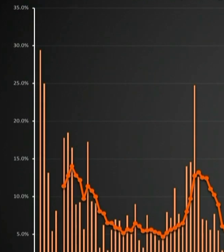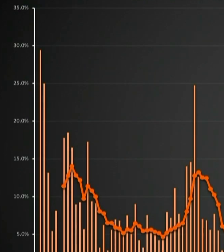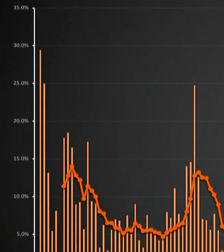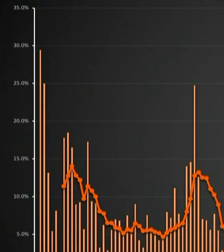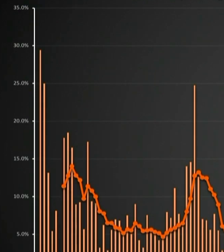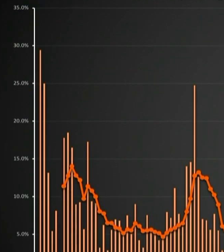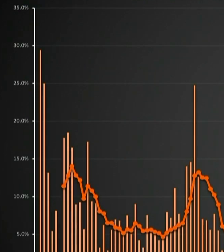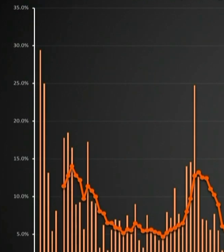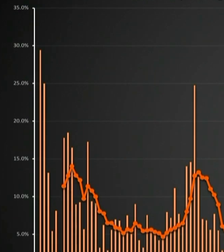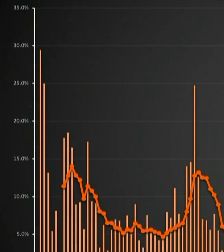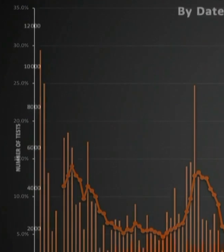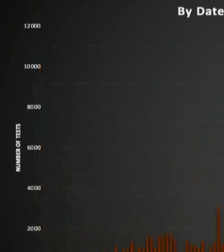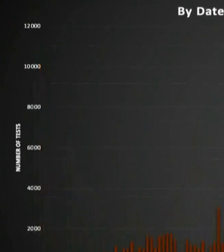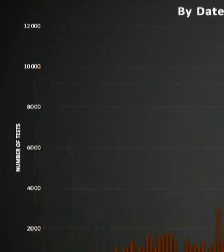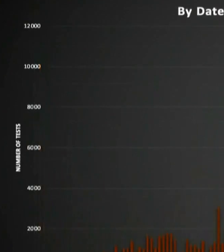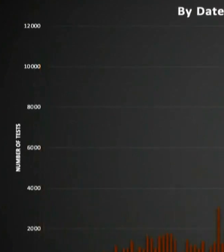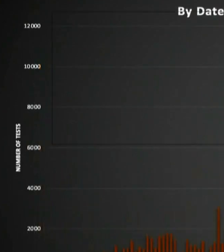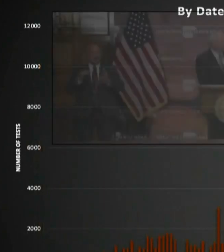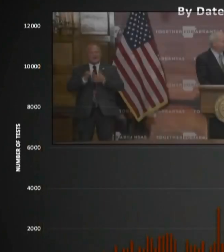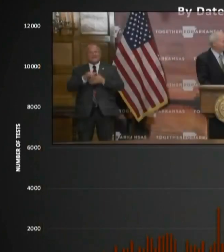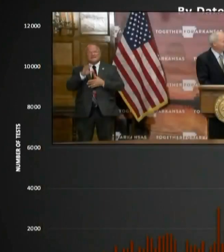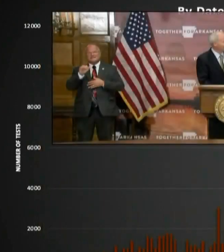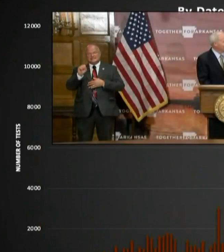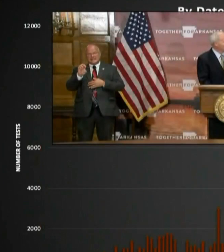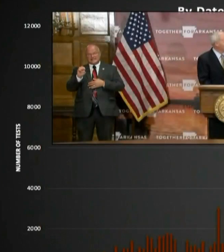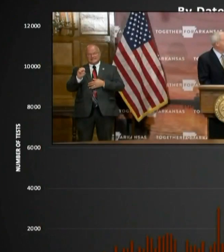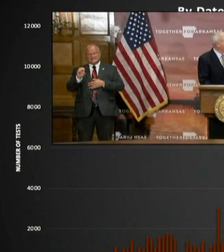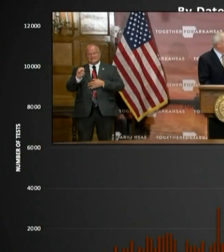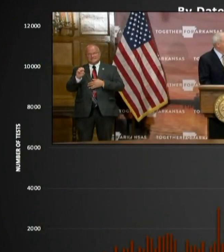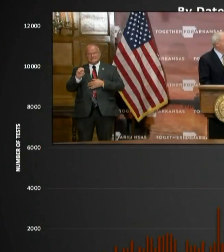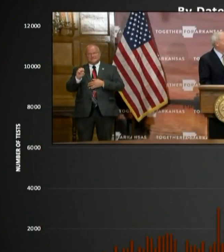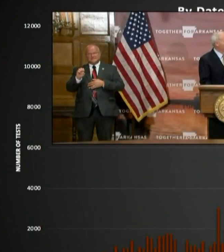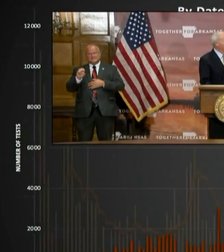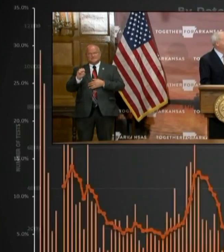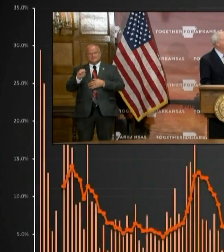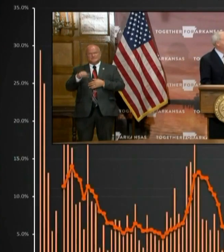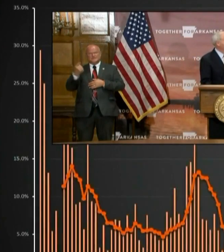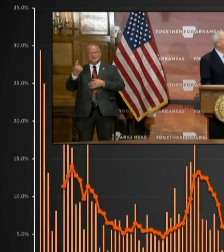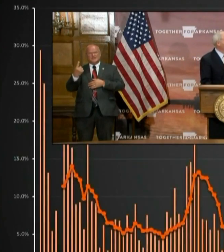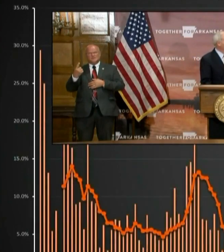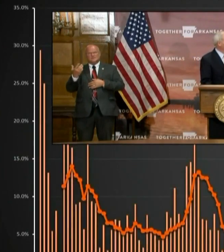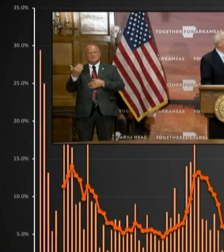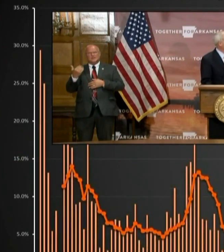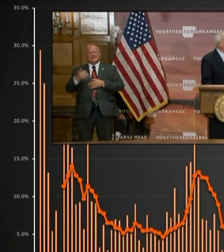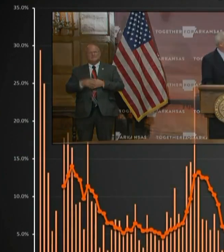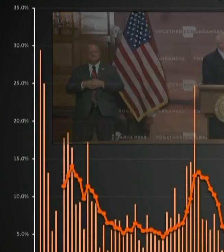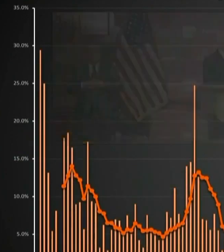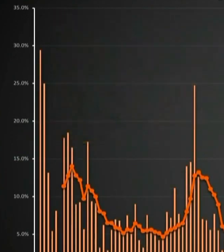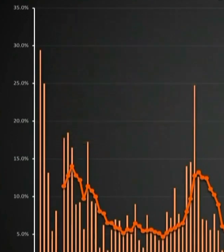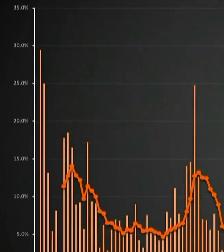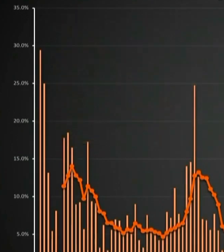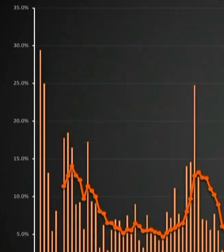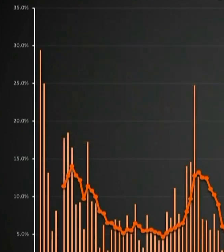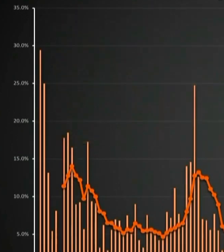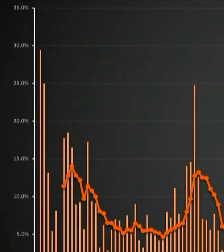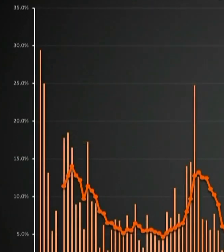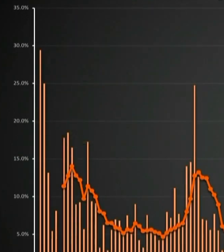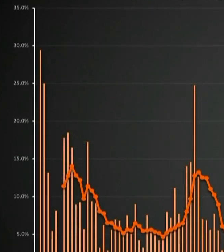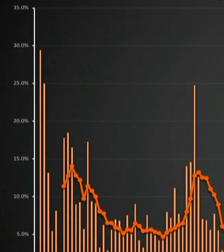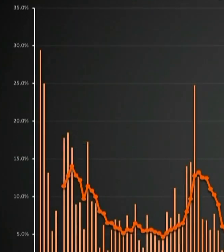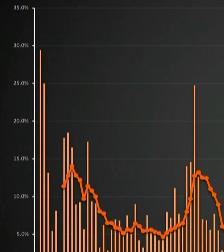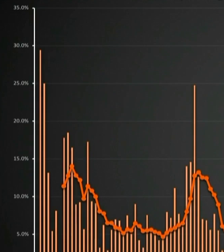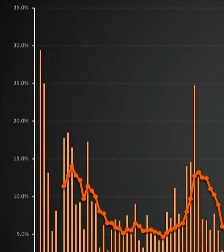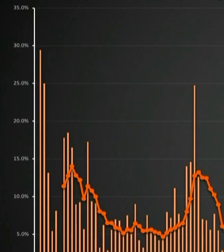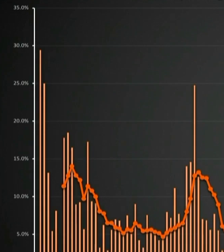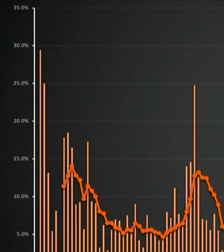I wanted to be able to explain why that is the case. Go back to the other one again for a second. And of course, we are